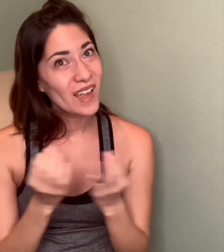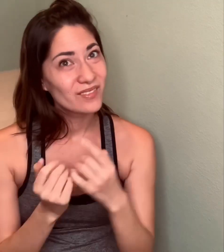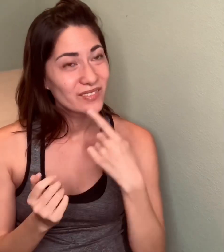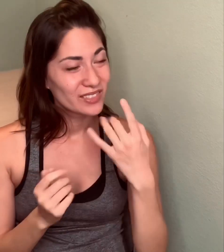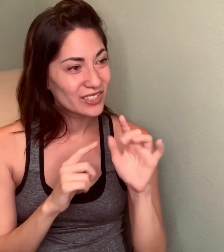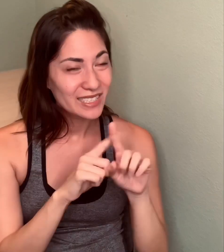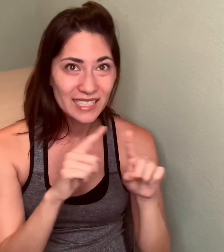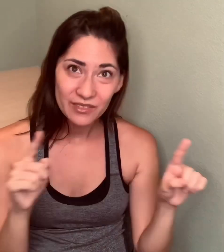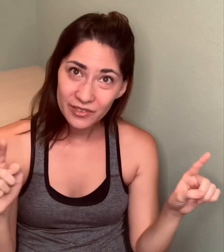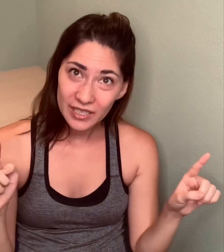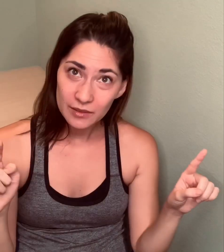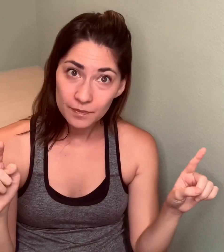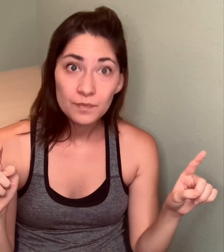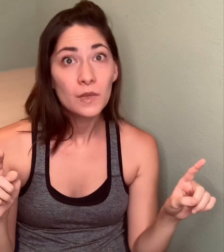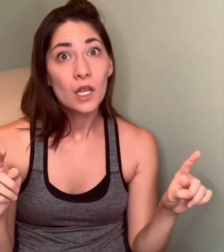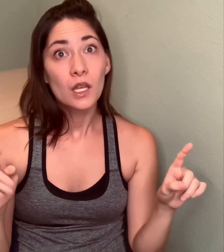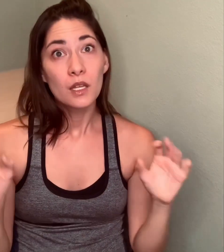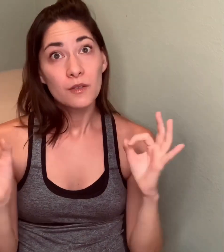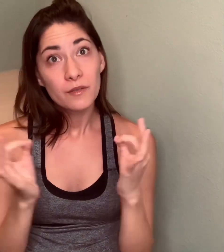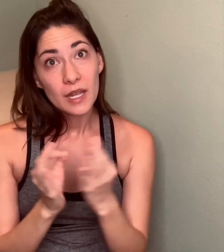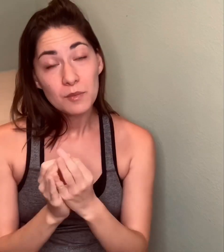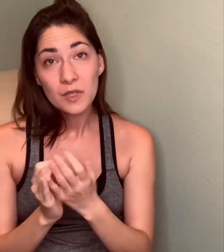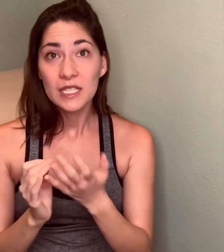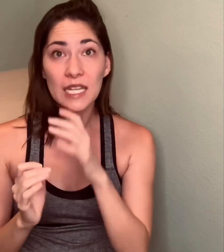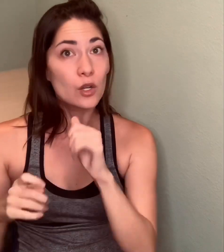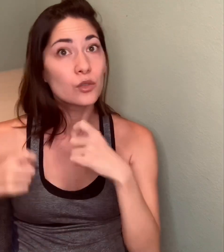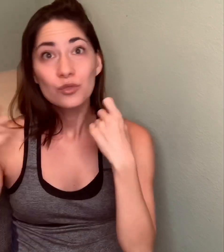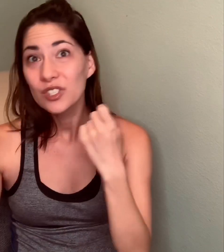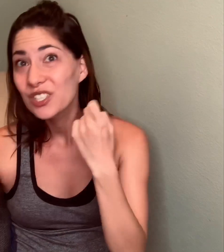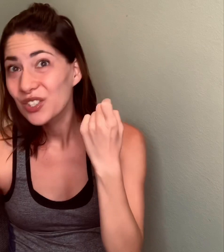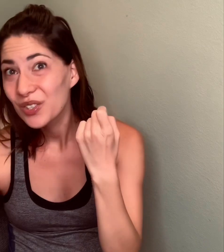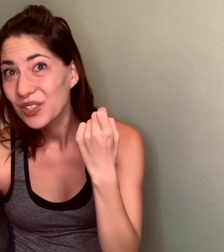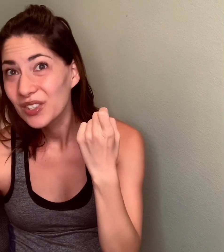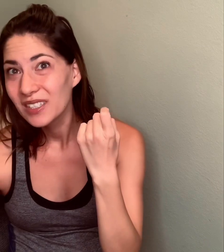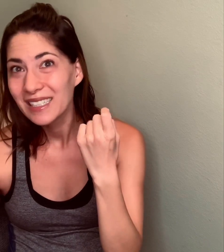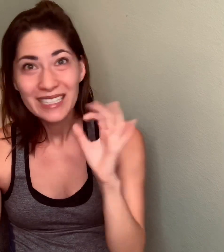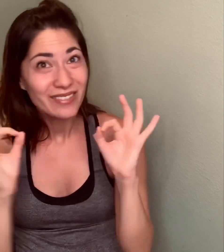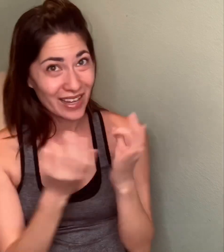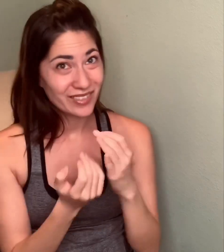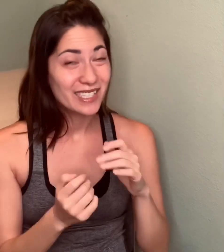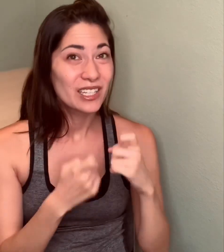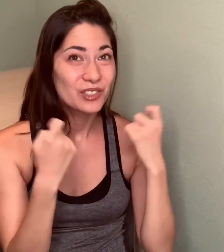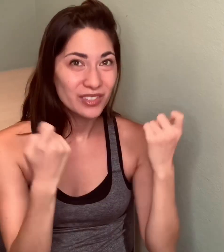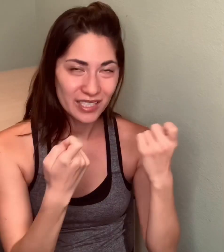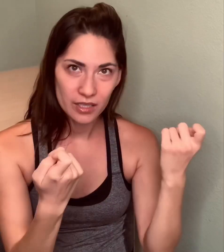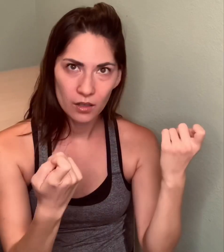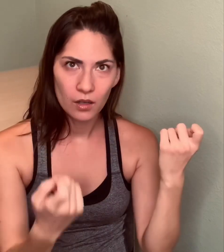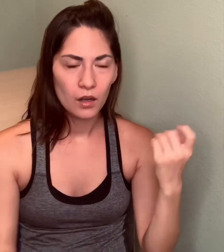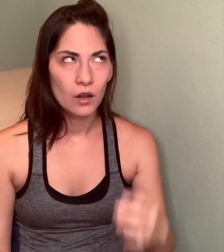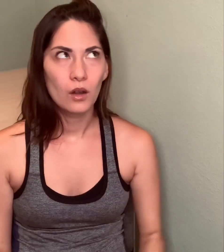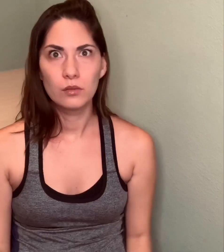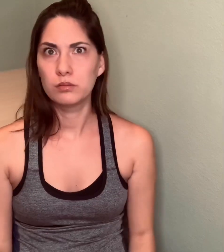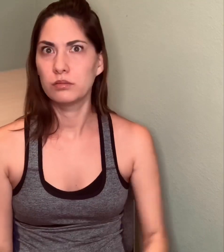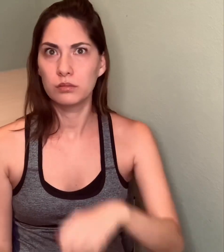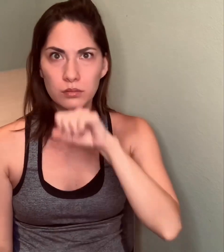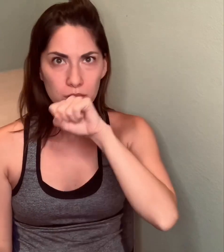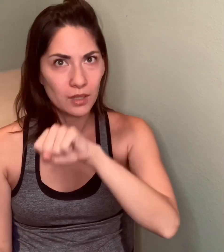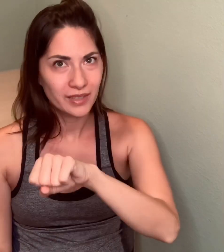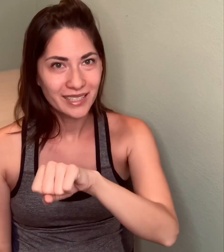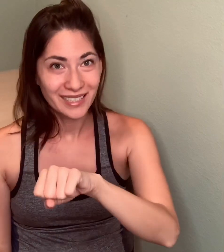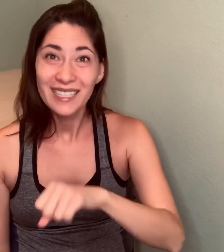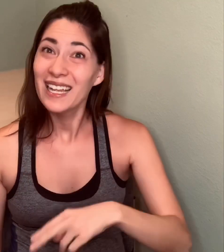are non-traditional. And I really love that, because that's a topic from